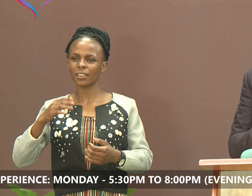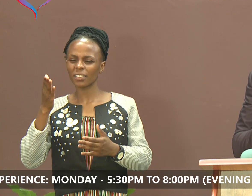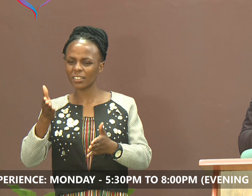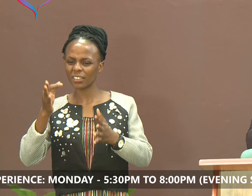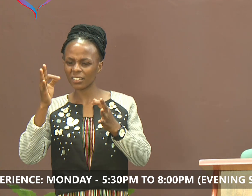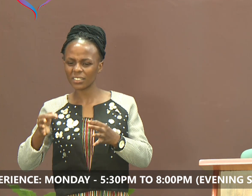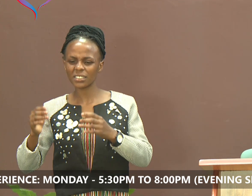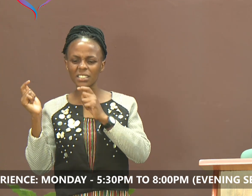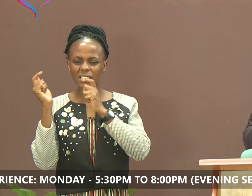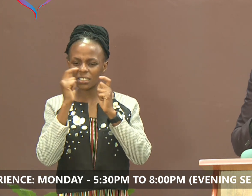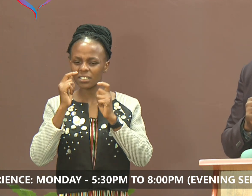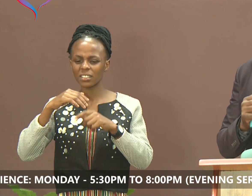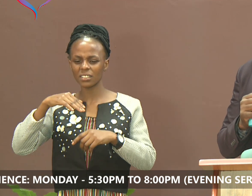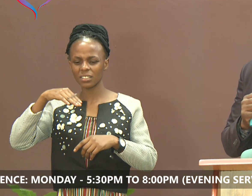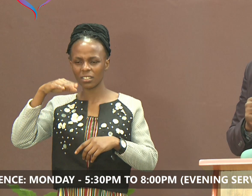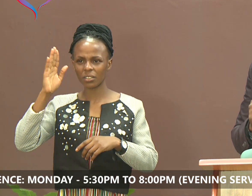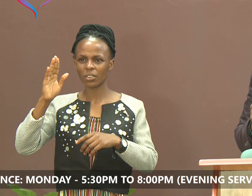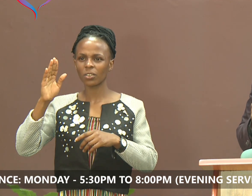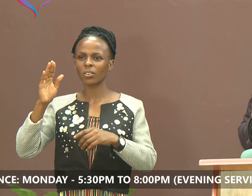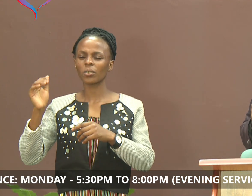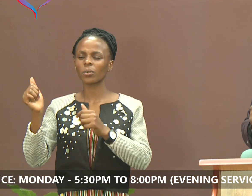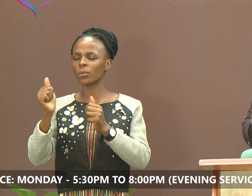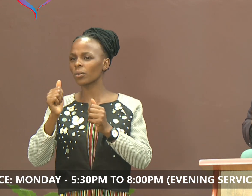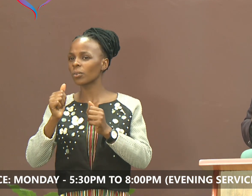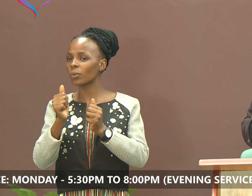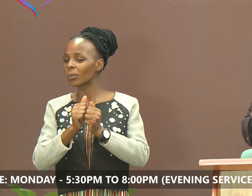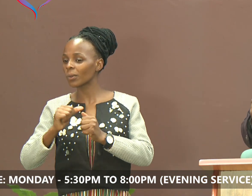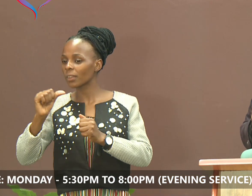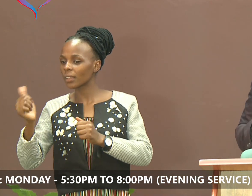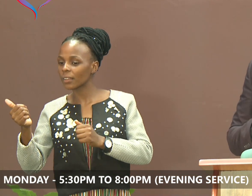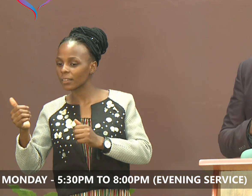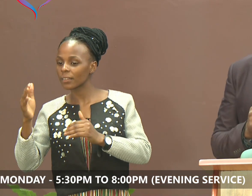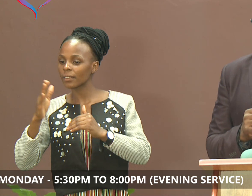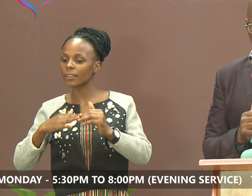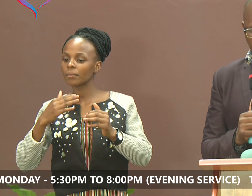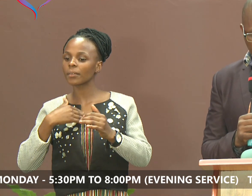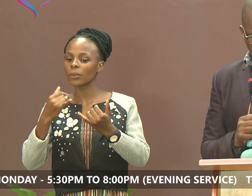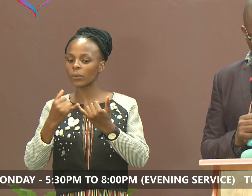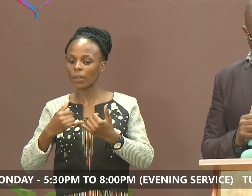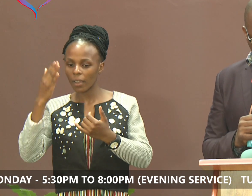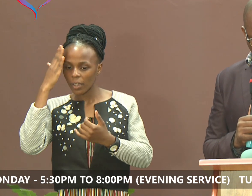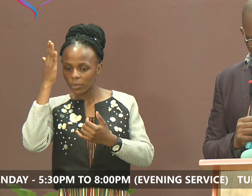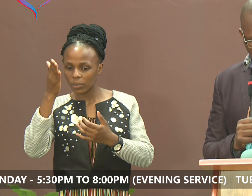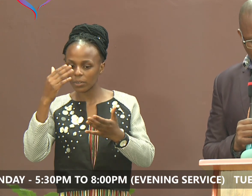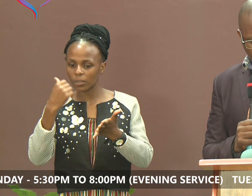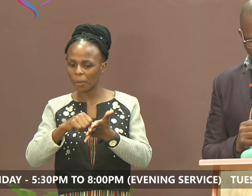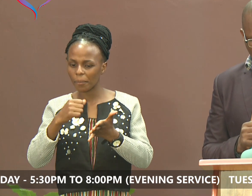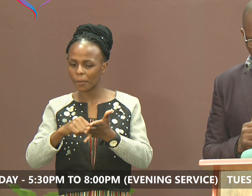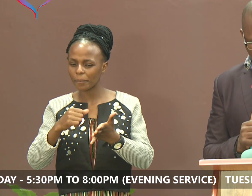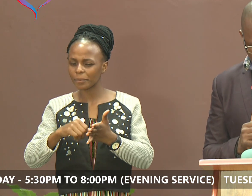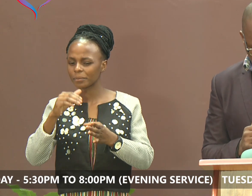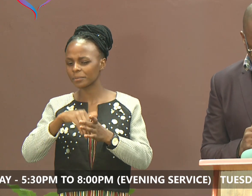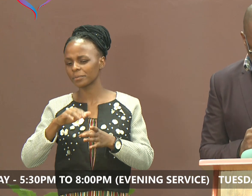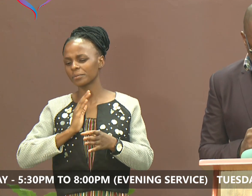She's not my companion. I just know that there is a problem somewhere in our marriage. If I'm walking with my wife and somewhere along